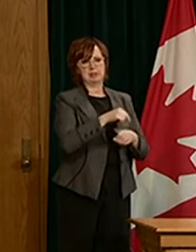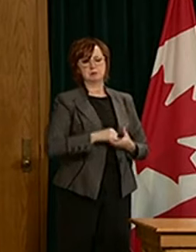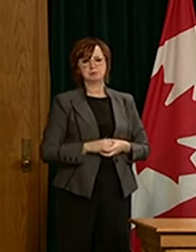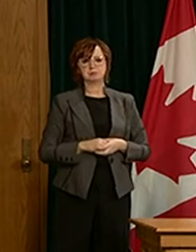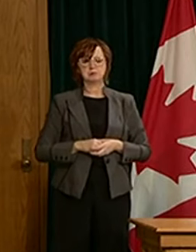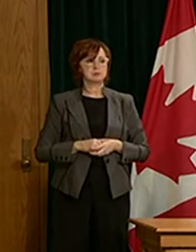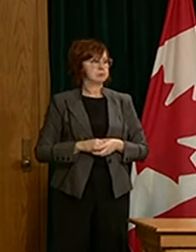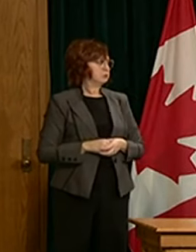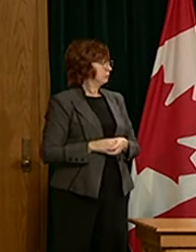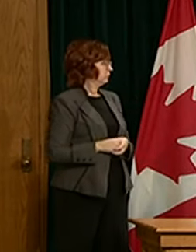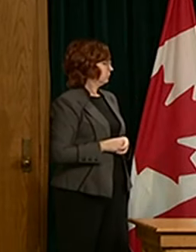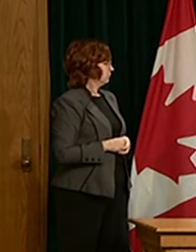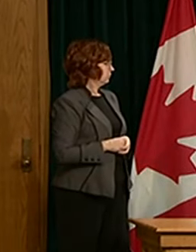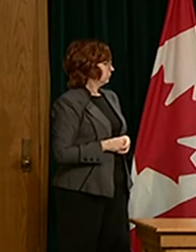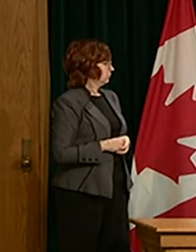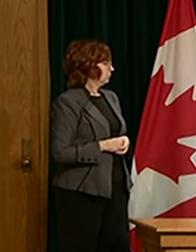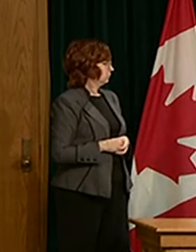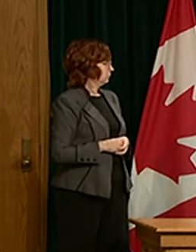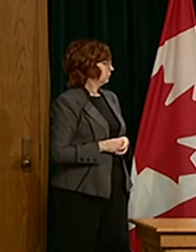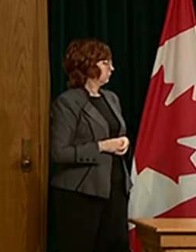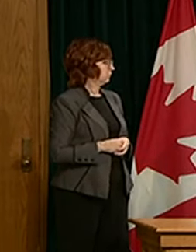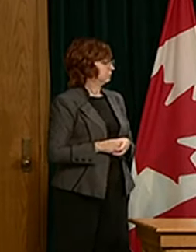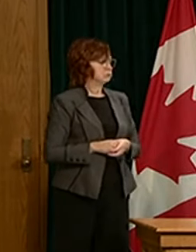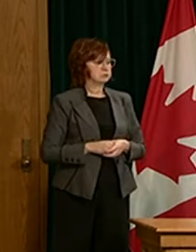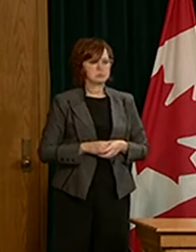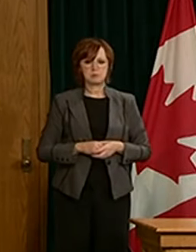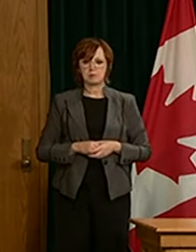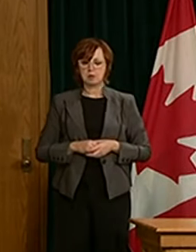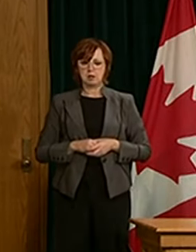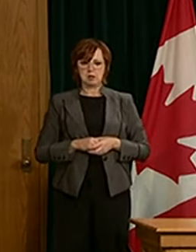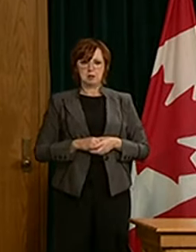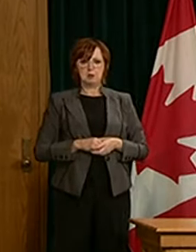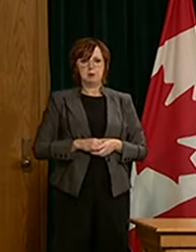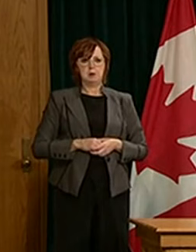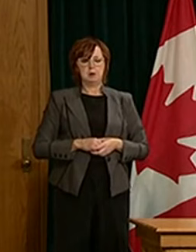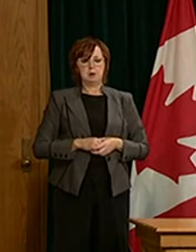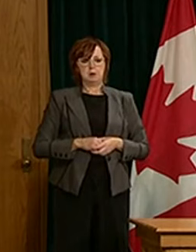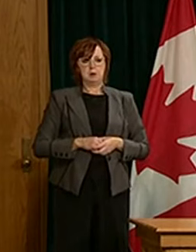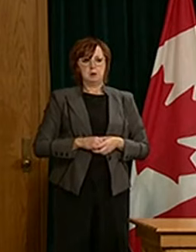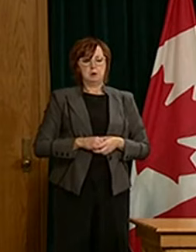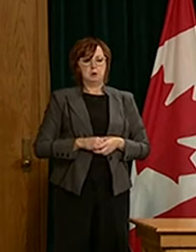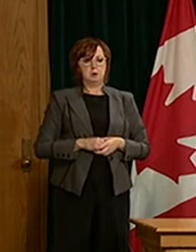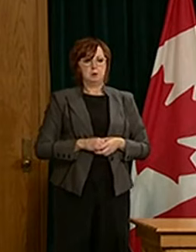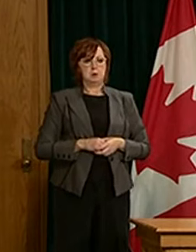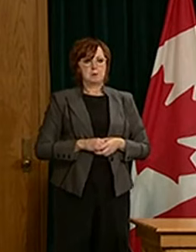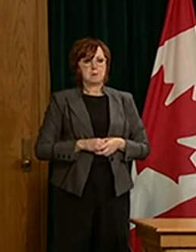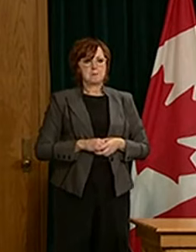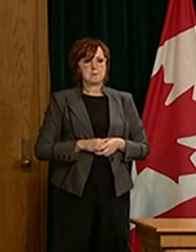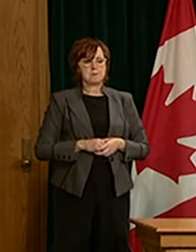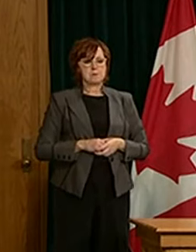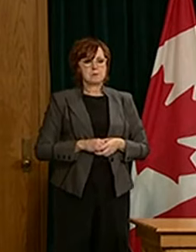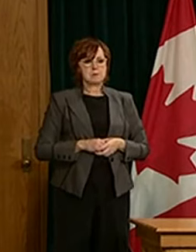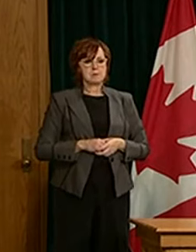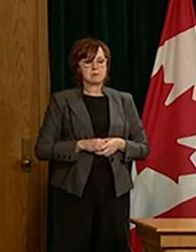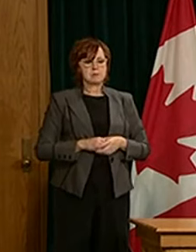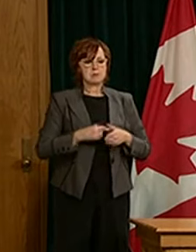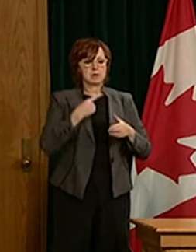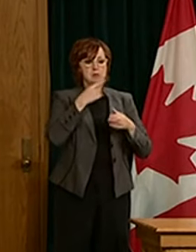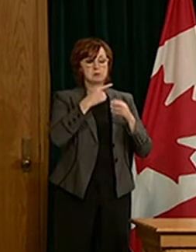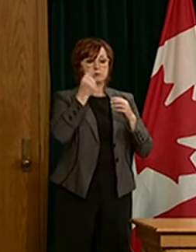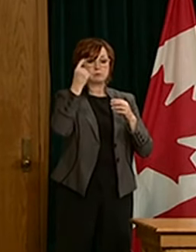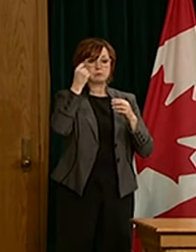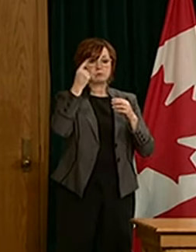This slide just depicts a bit more of a breakdown, just because of the difference in terms of some of the sites